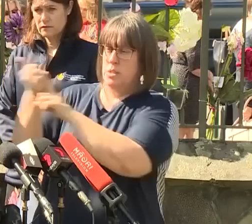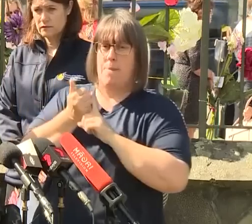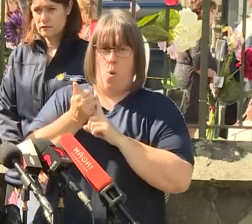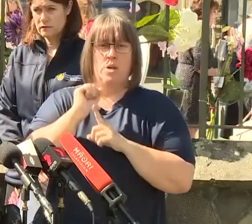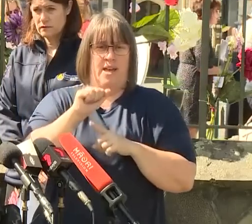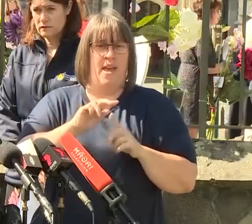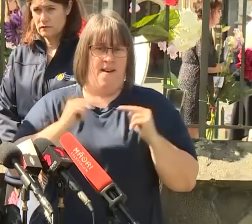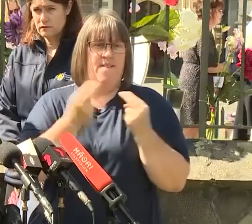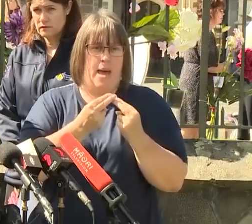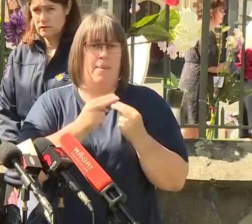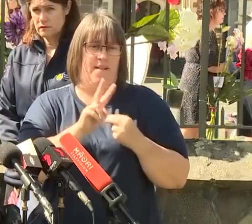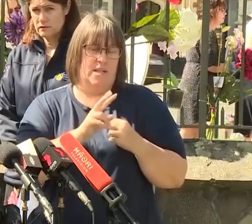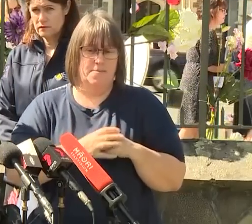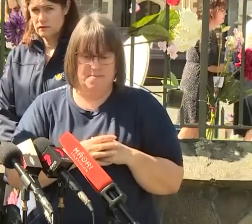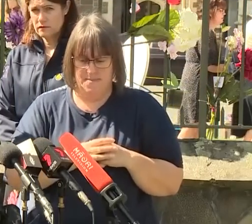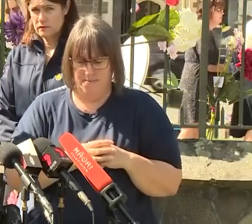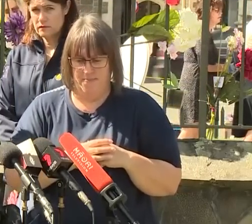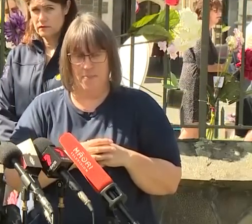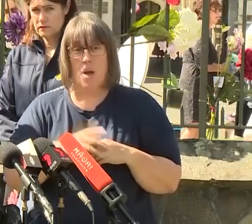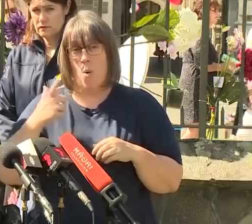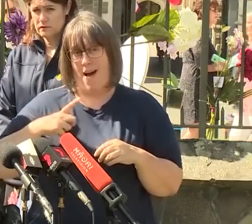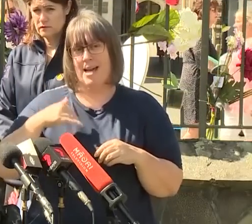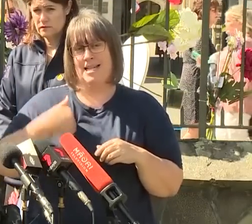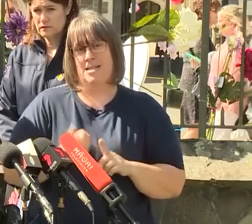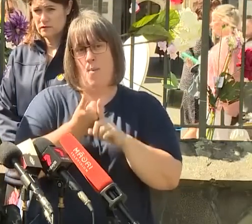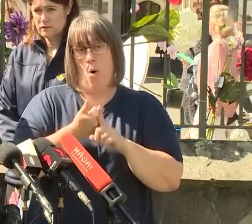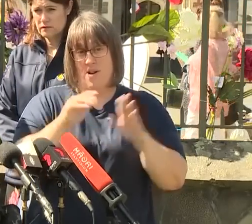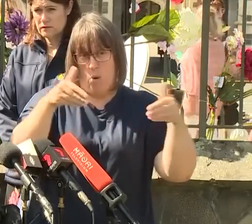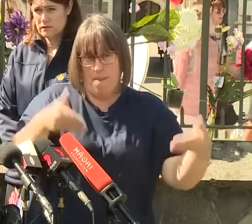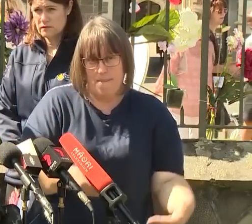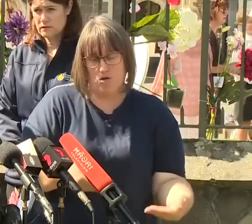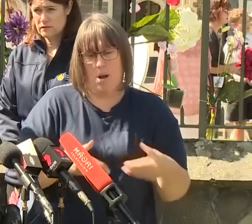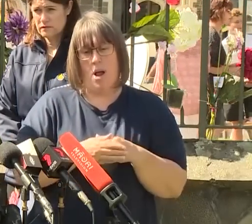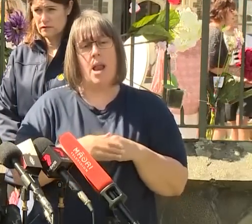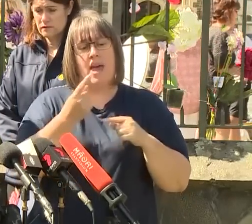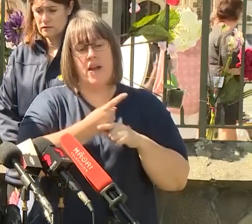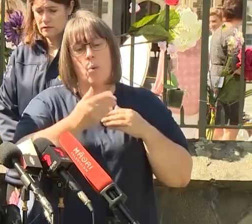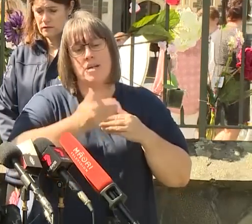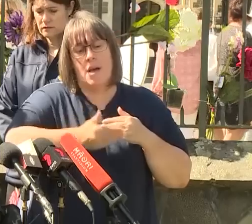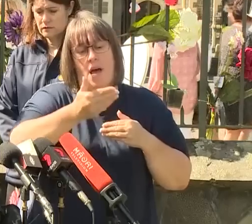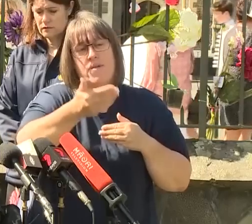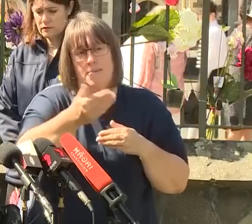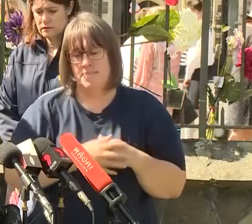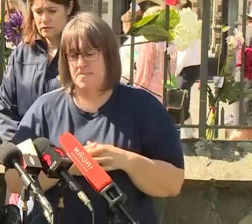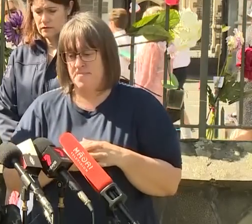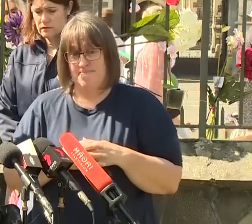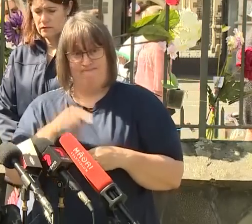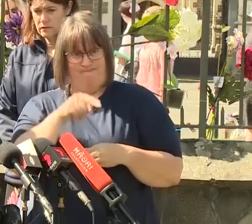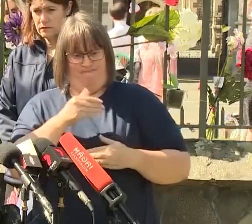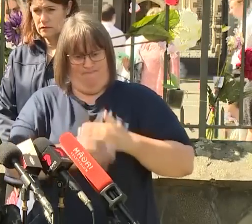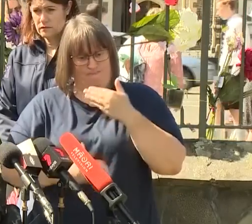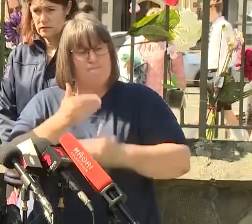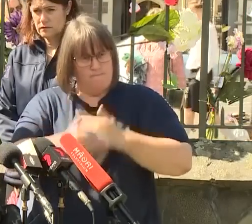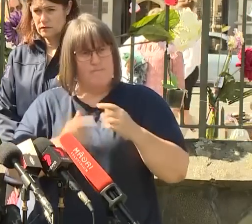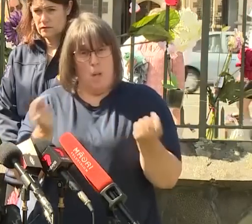victims, both for burials and in the weeks following that. That process is working